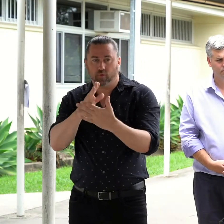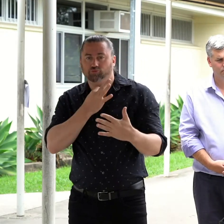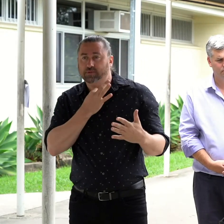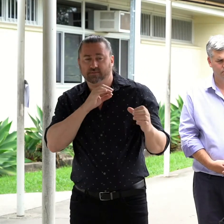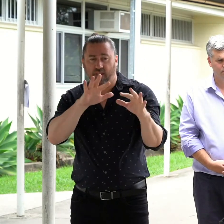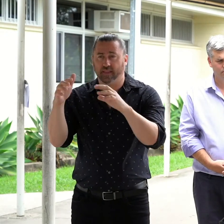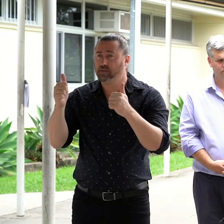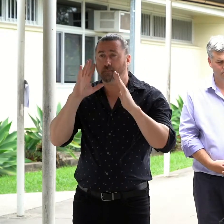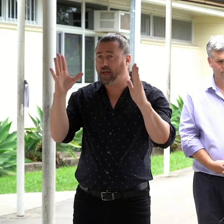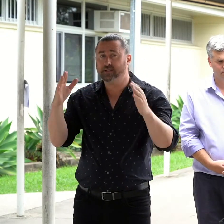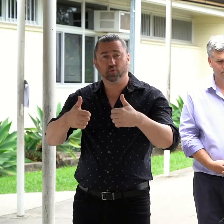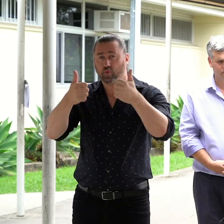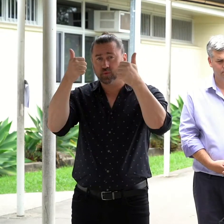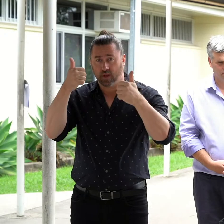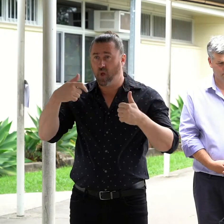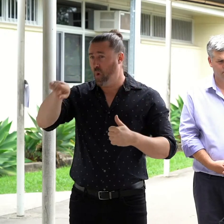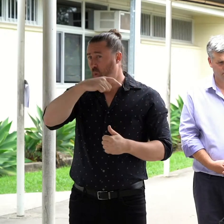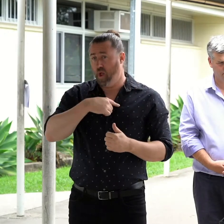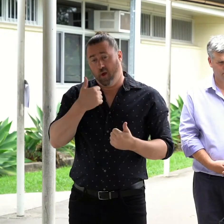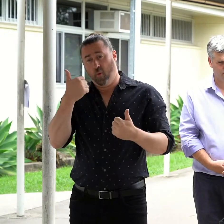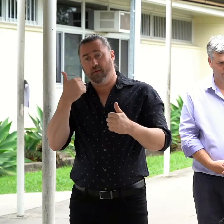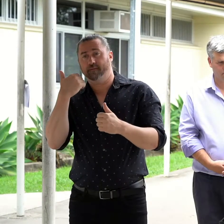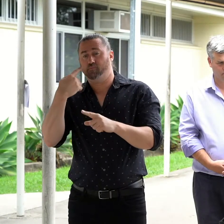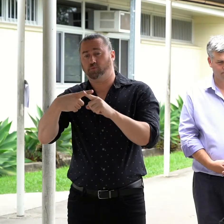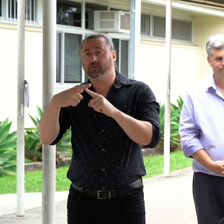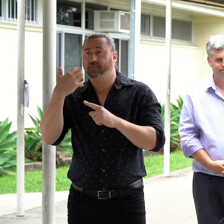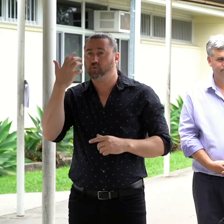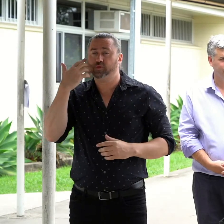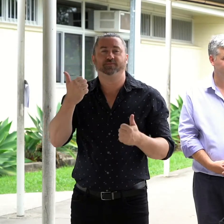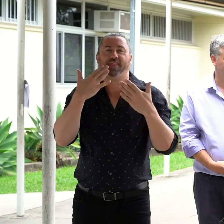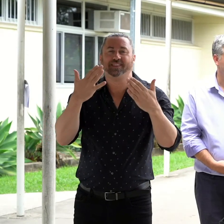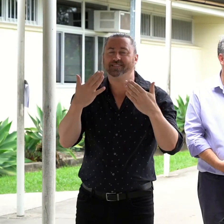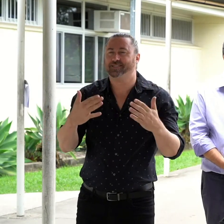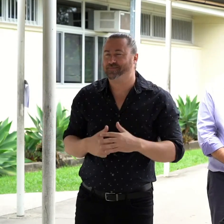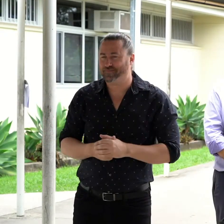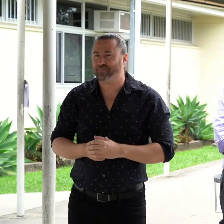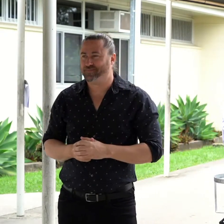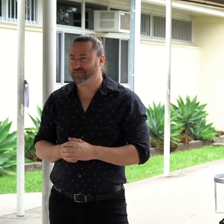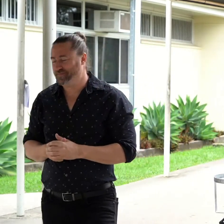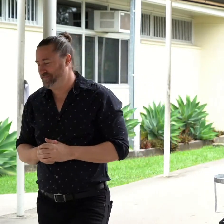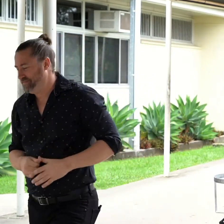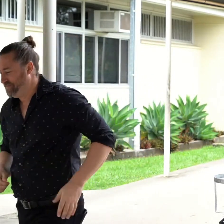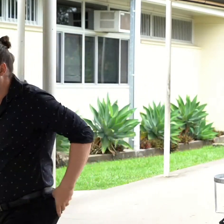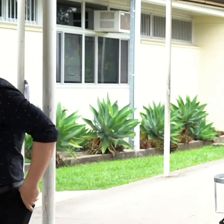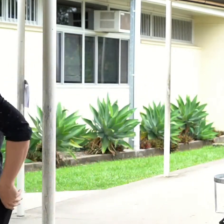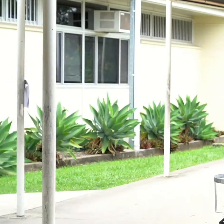tested. It's amazing and puts us in a great position moving forward. Thanks, gotta go out. Thank you. Thanks, everyone.